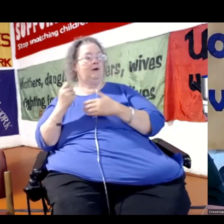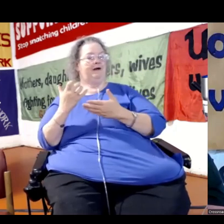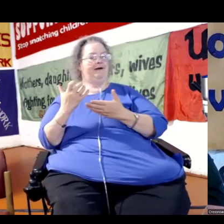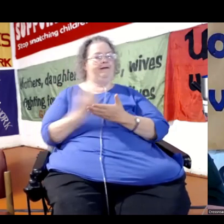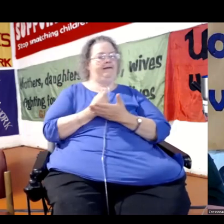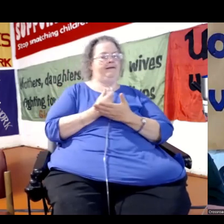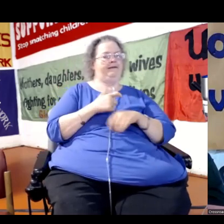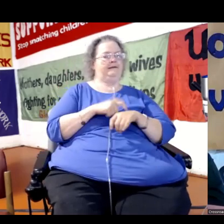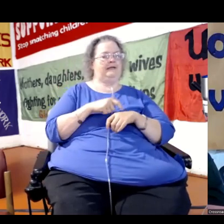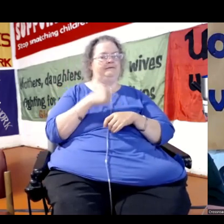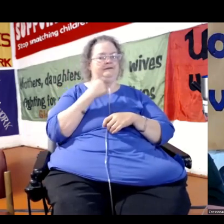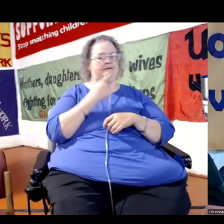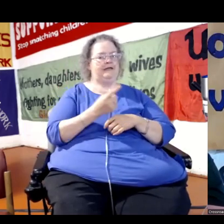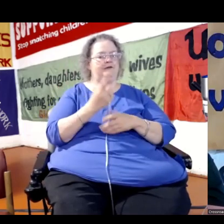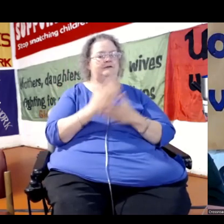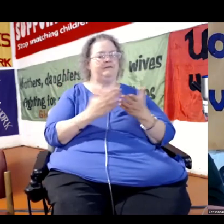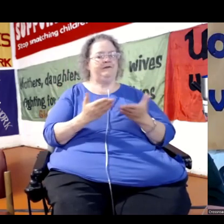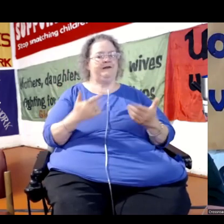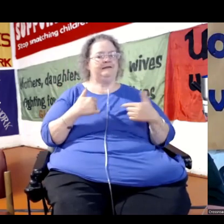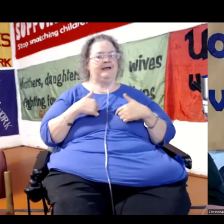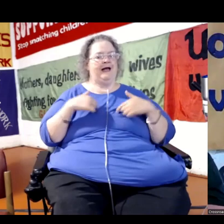of the stuff that I've done.